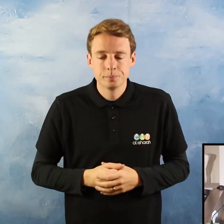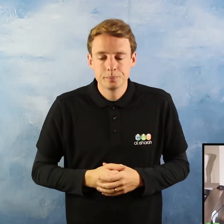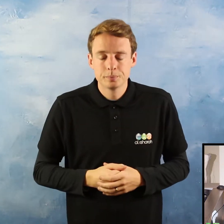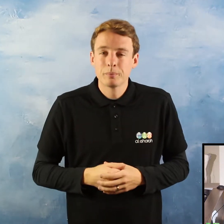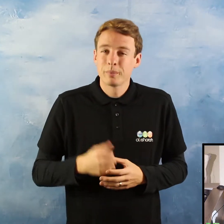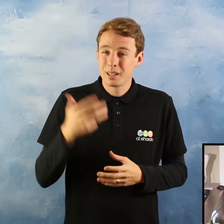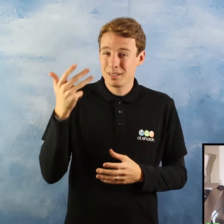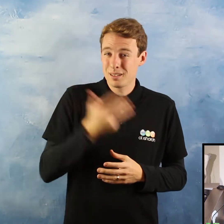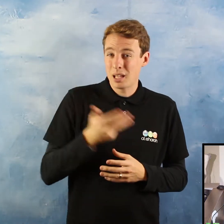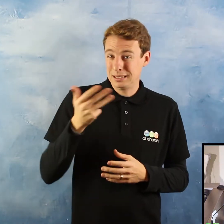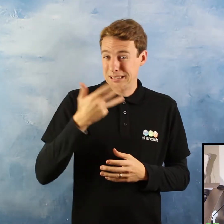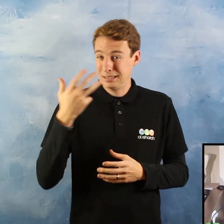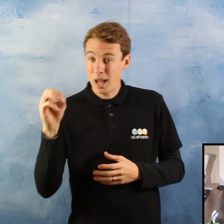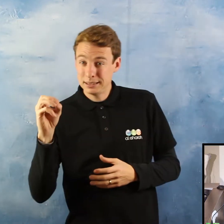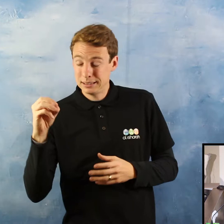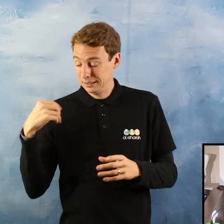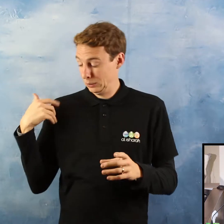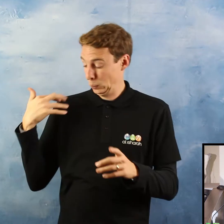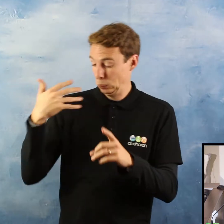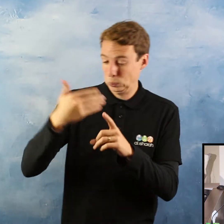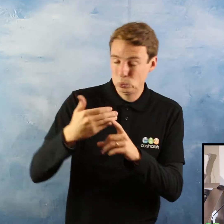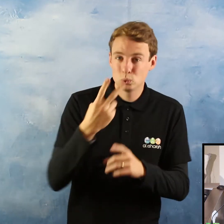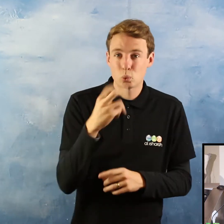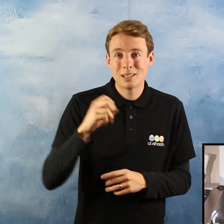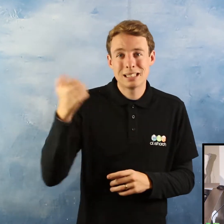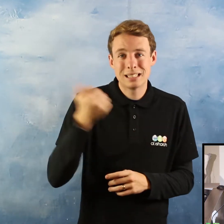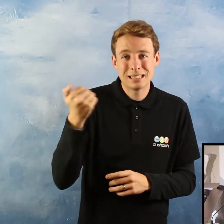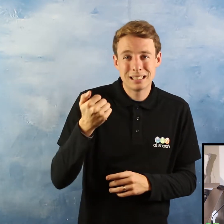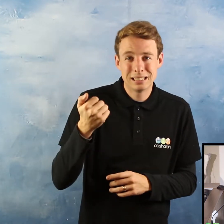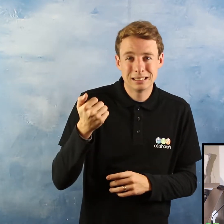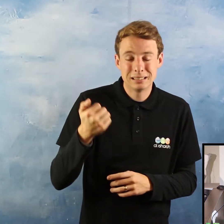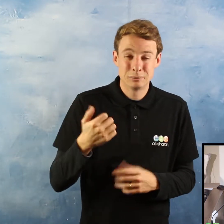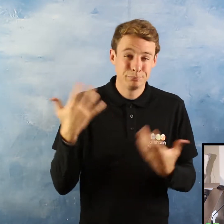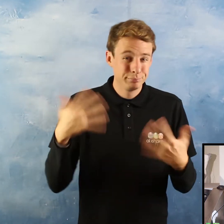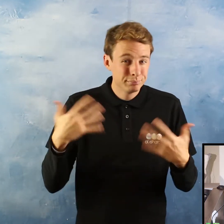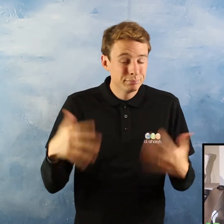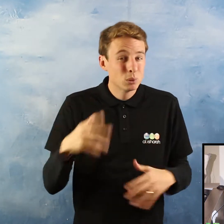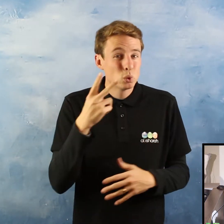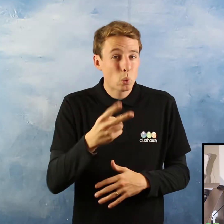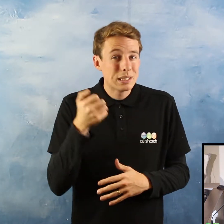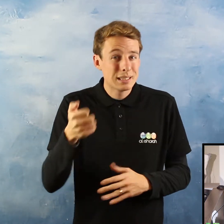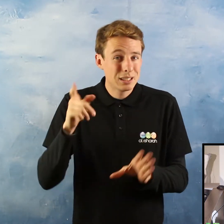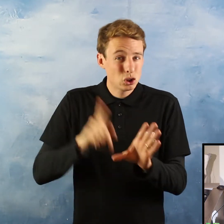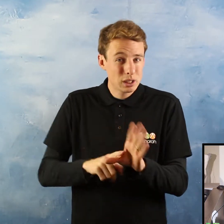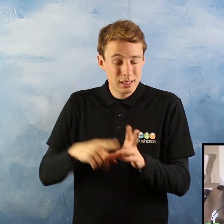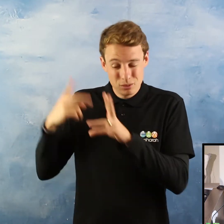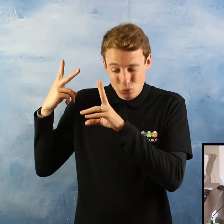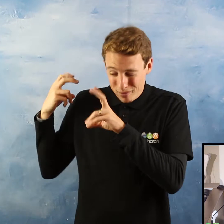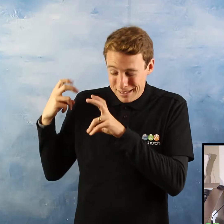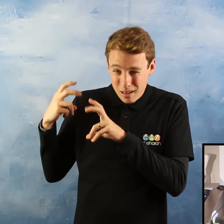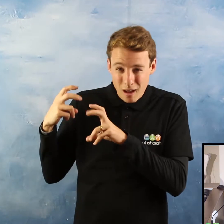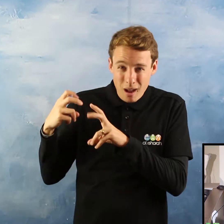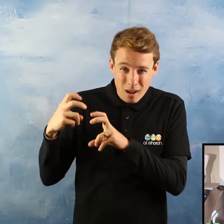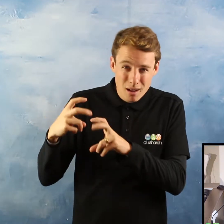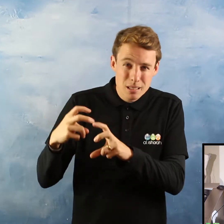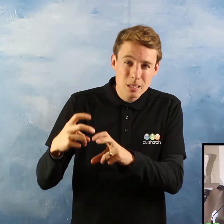to 2016, 26 years. 26 years they investigated. The